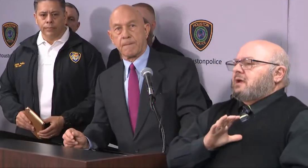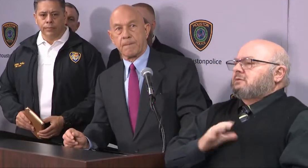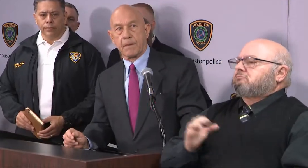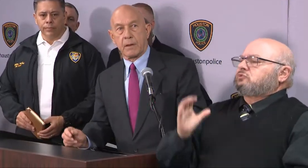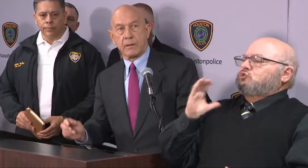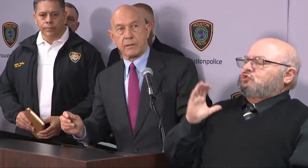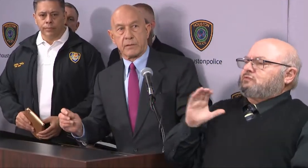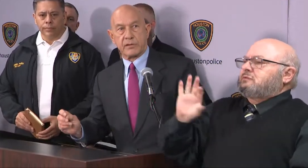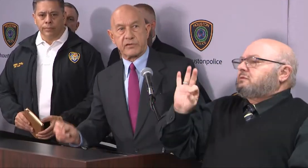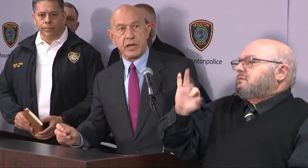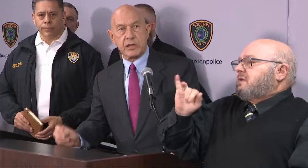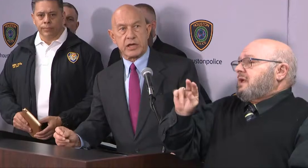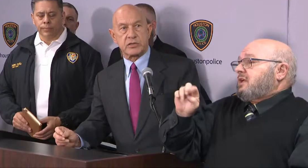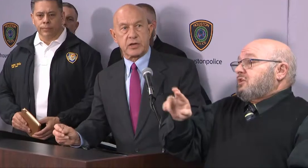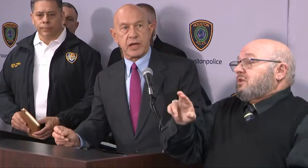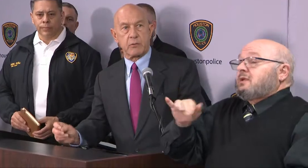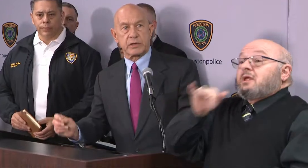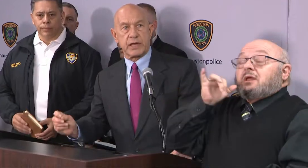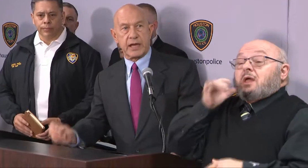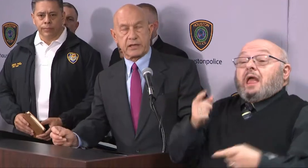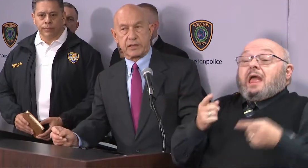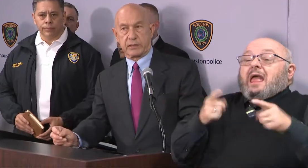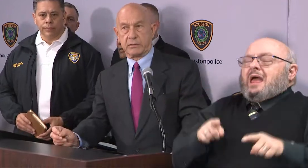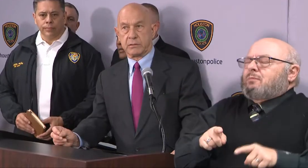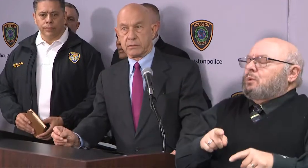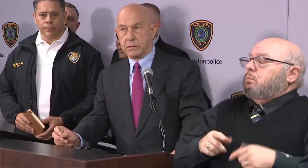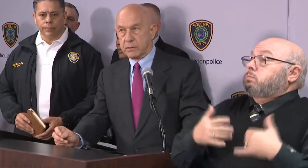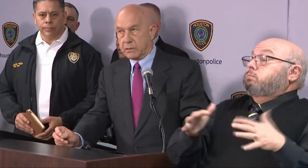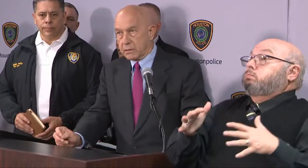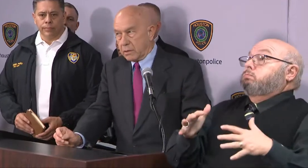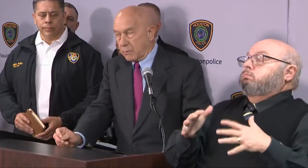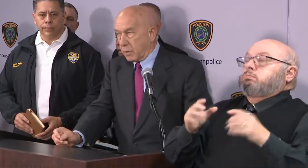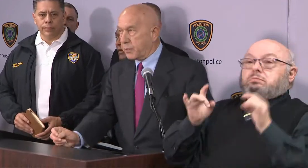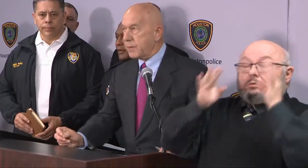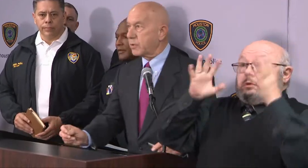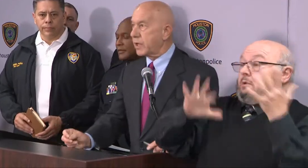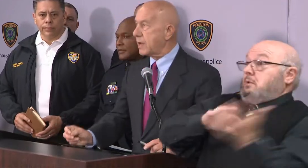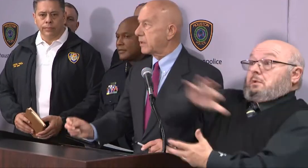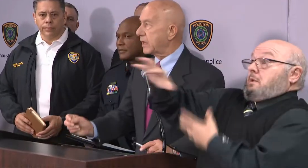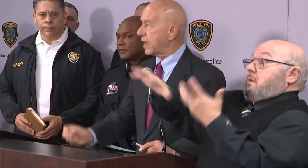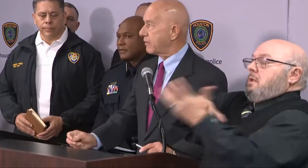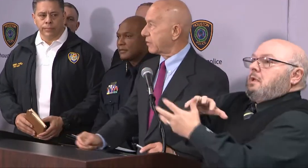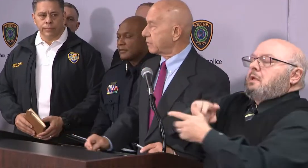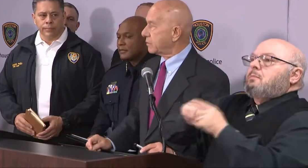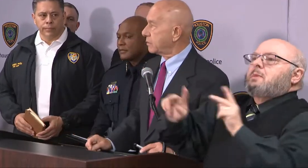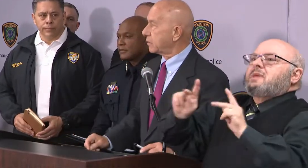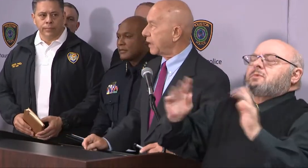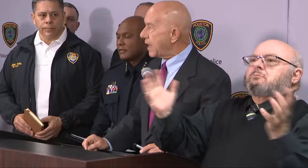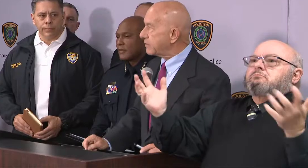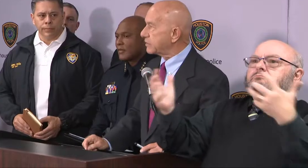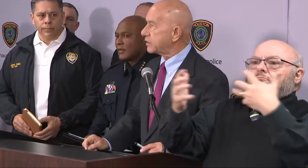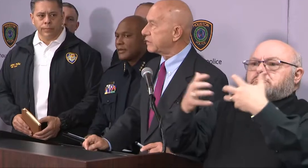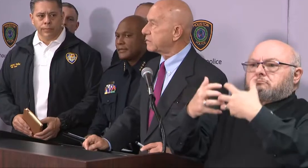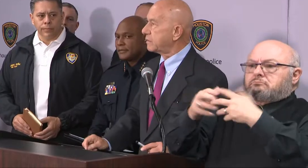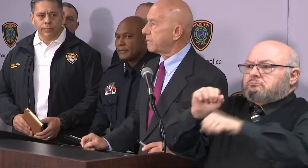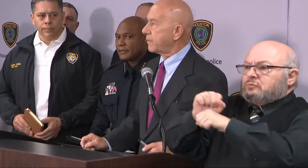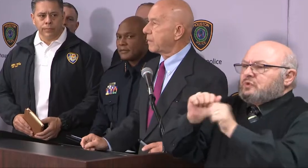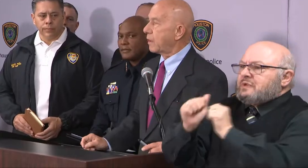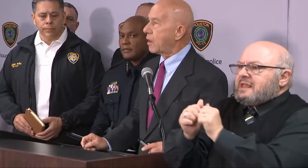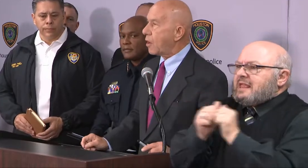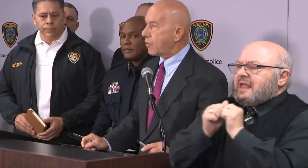Fenner. The scene yesterday was hectic, but people came together,